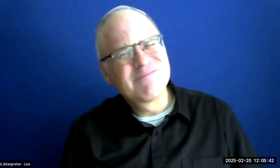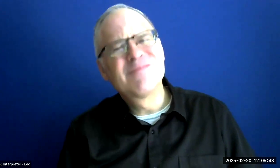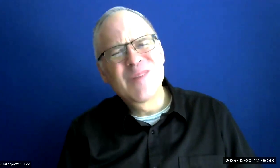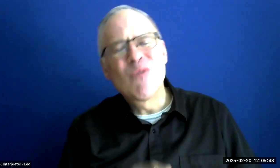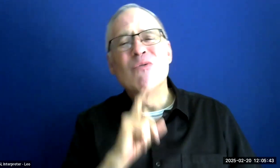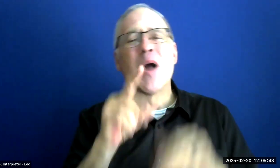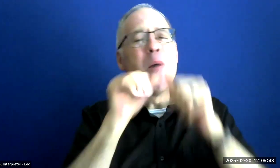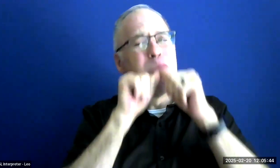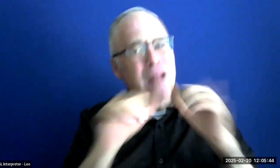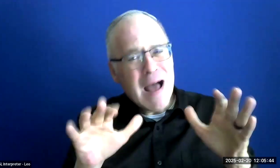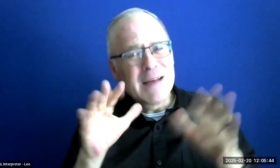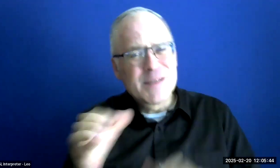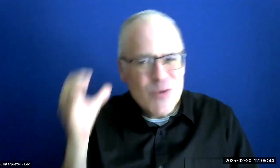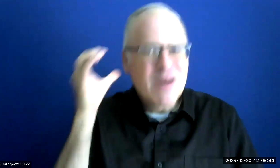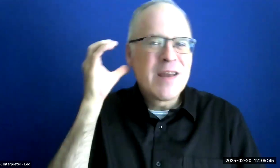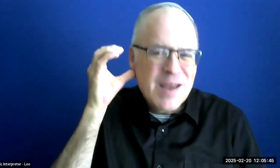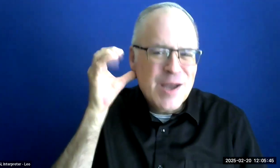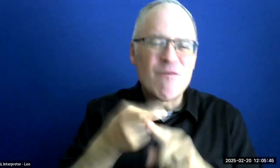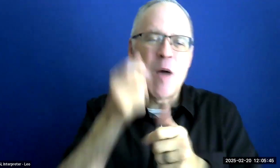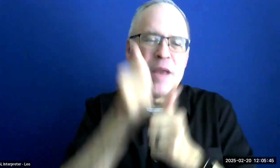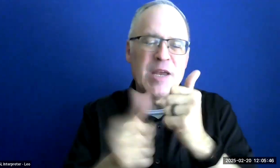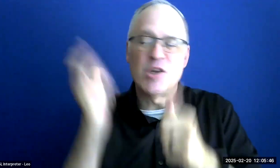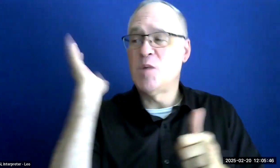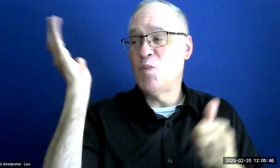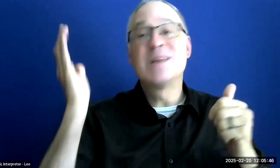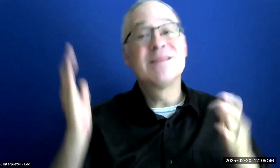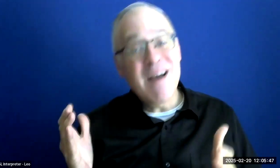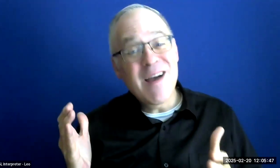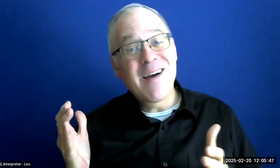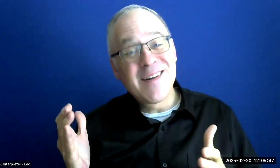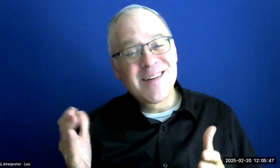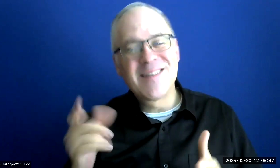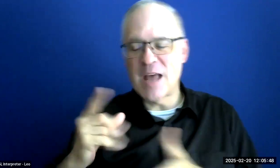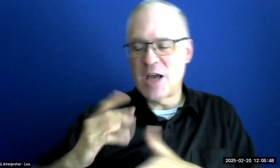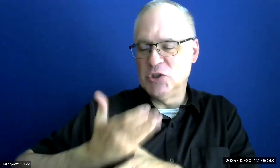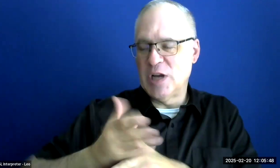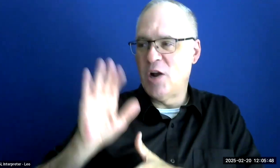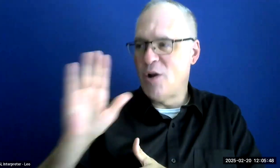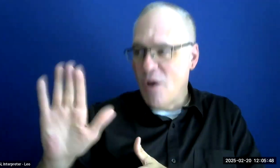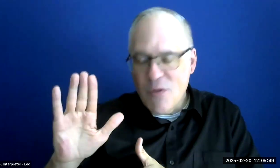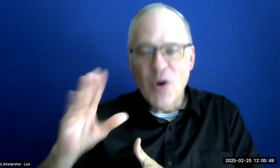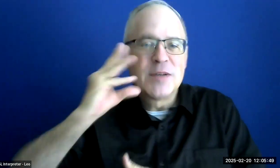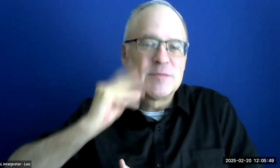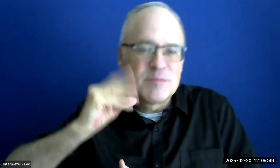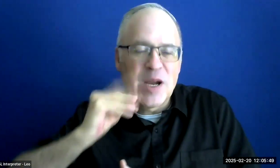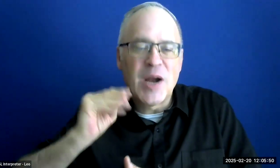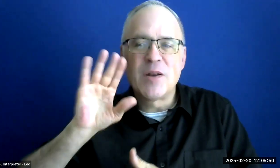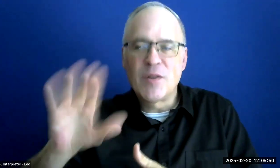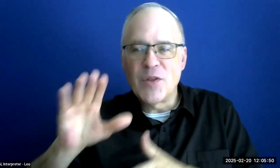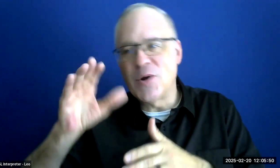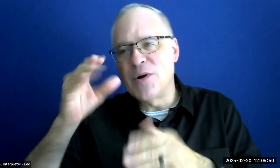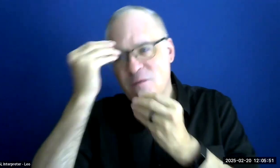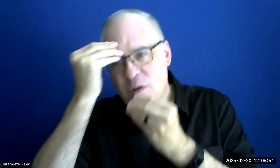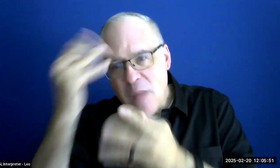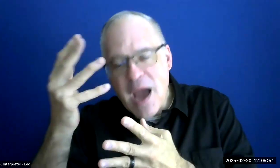been to hear from each one of our presenters as they have shared their gifts, pertinent information,